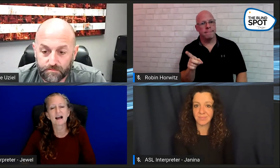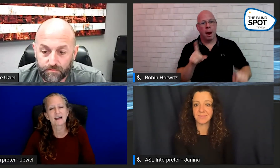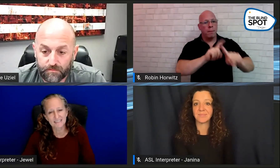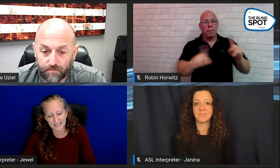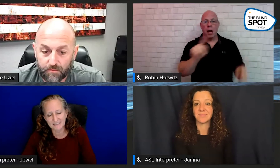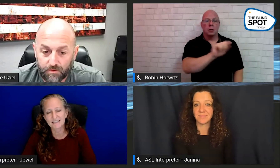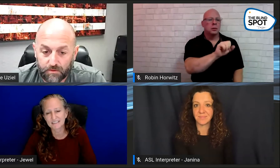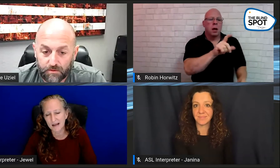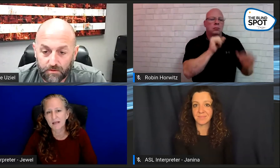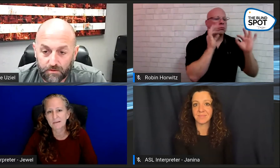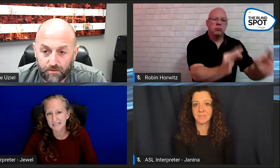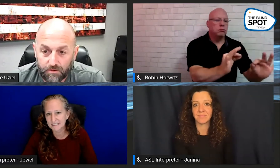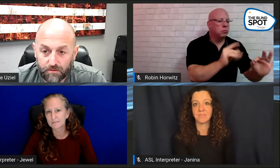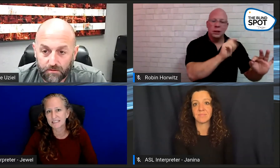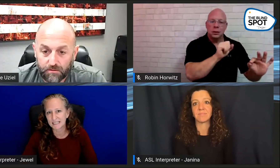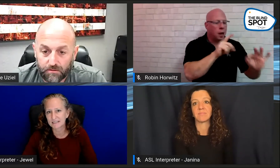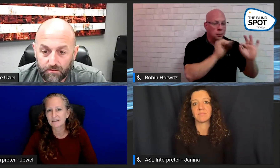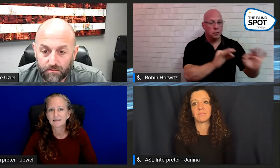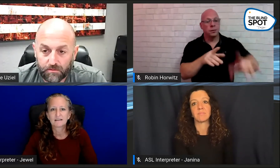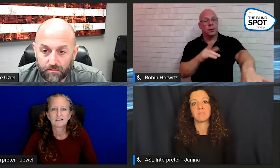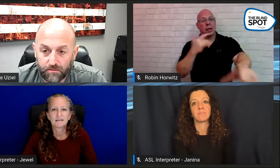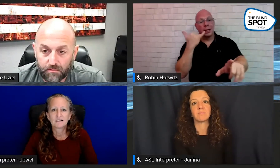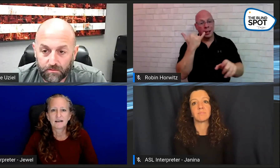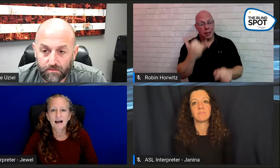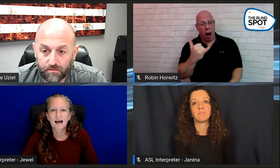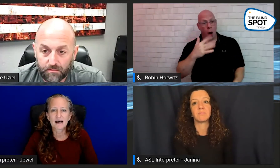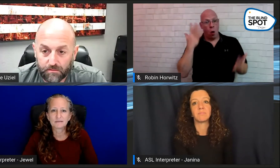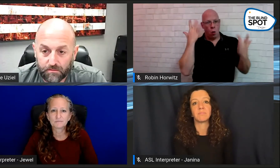situation, the timeline is limited.